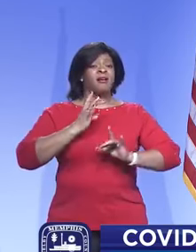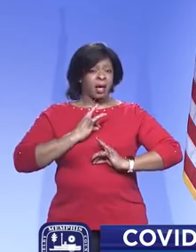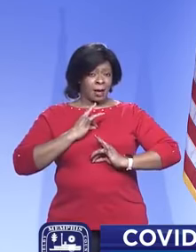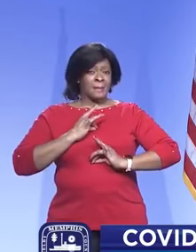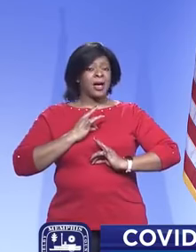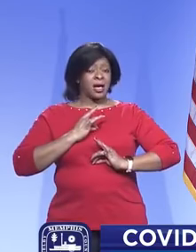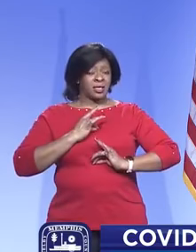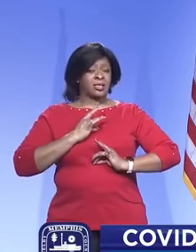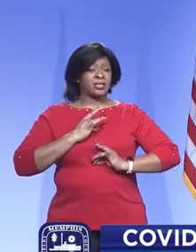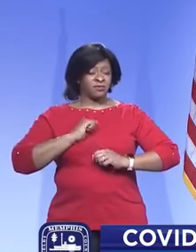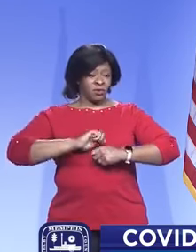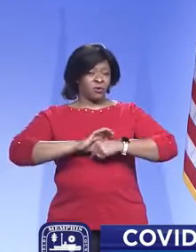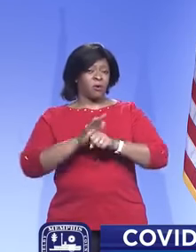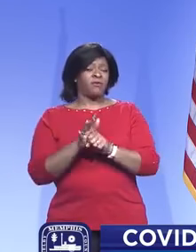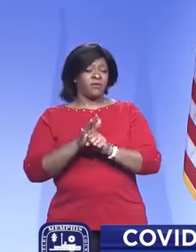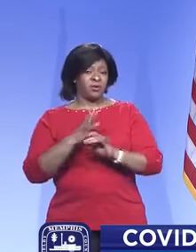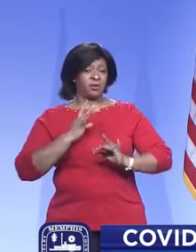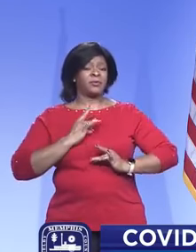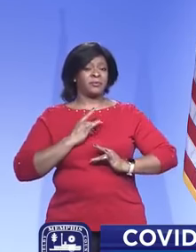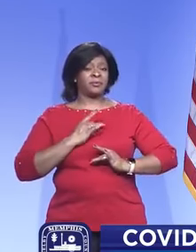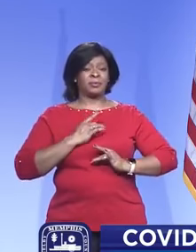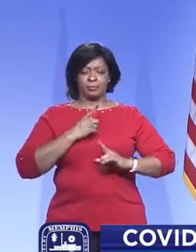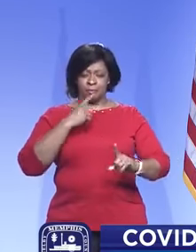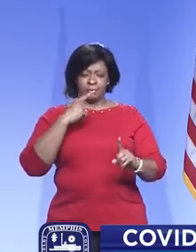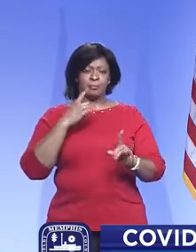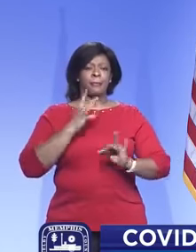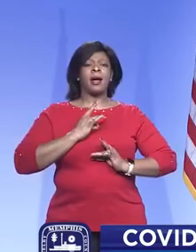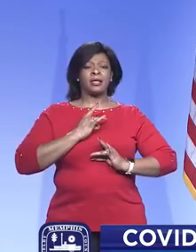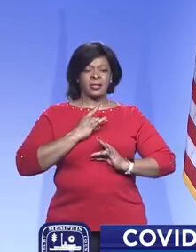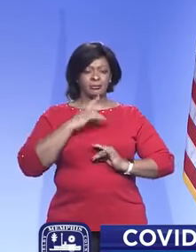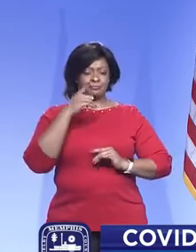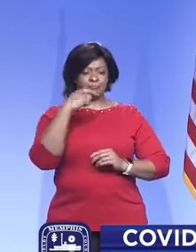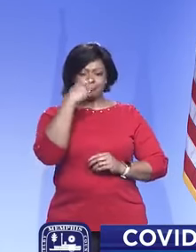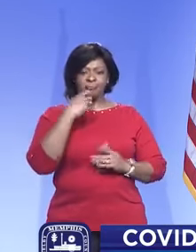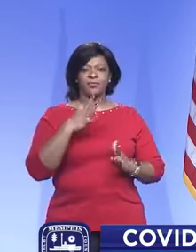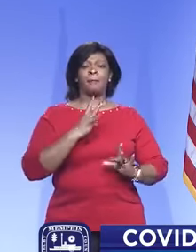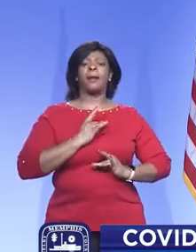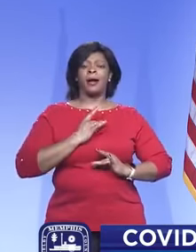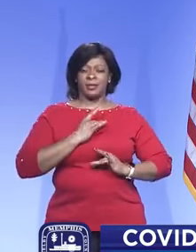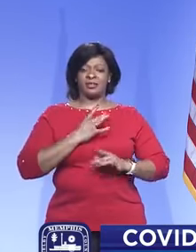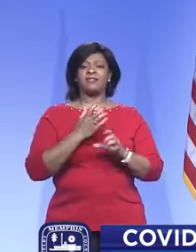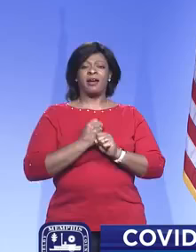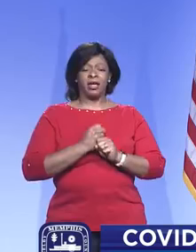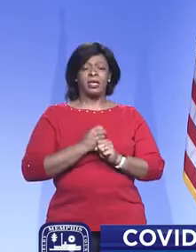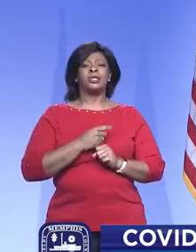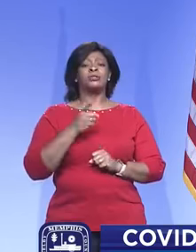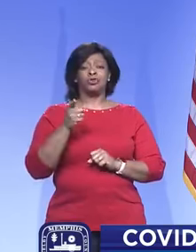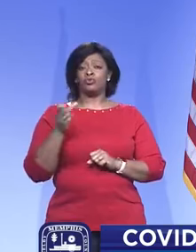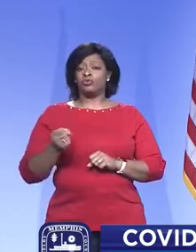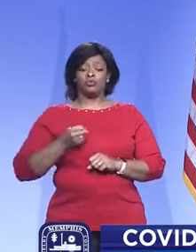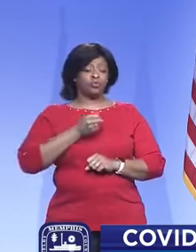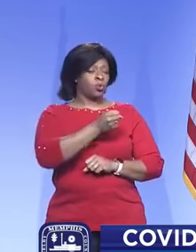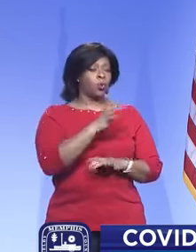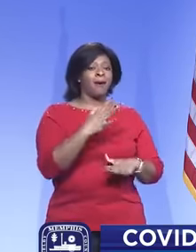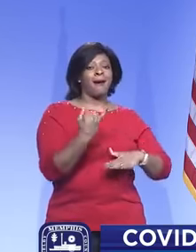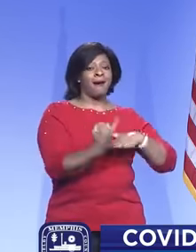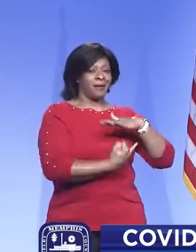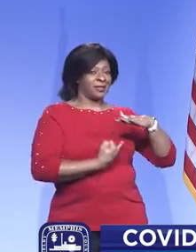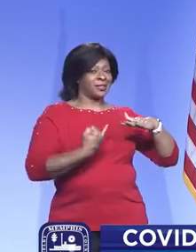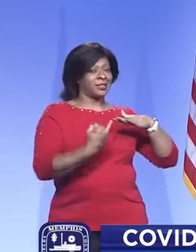COVID, you test positive for COVID, you are placed in